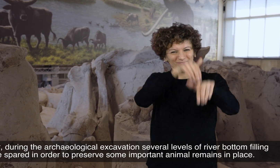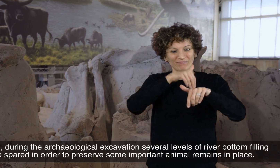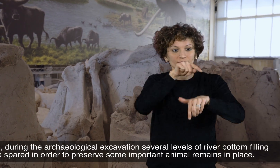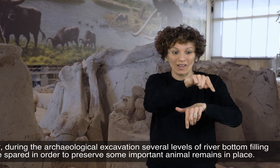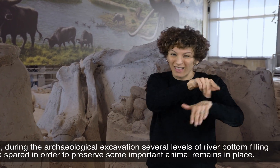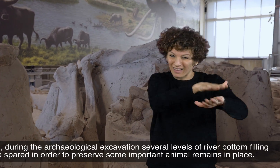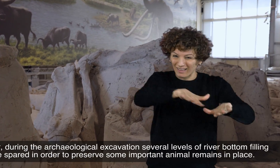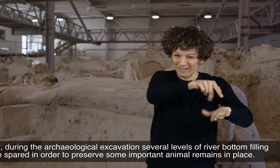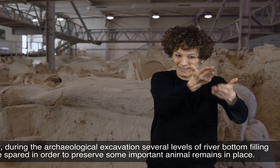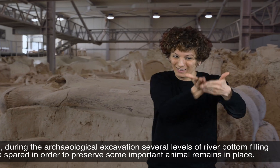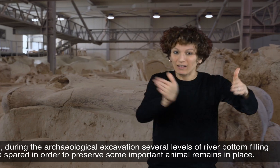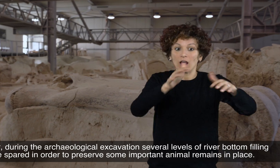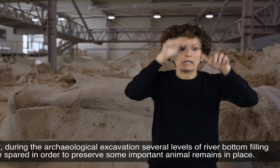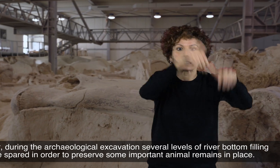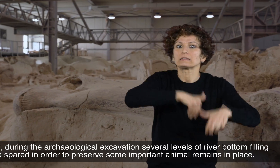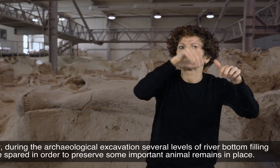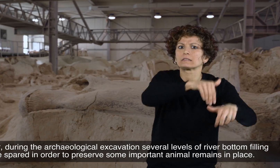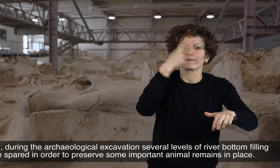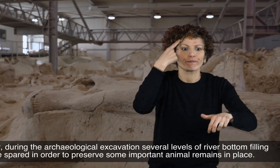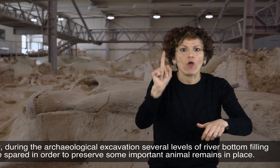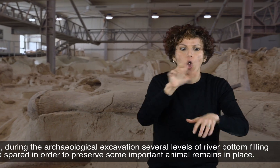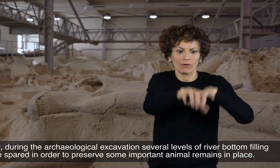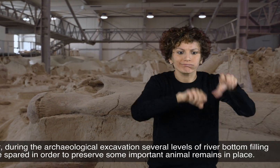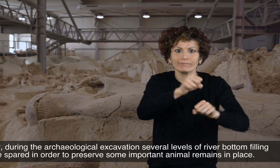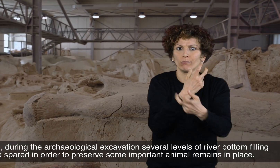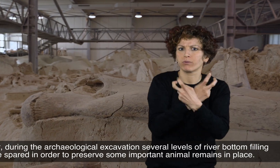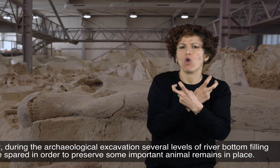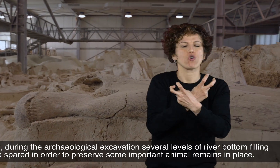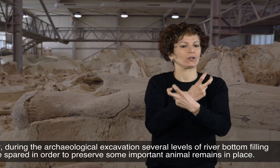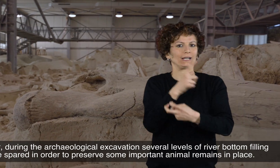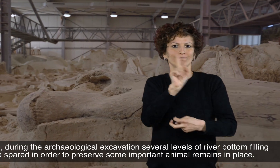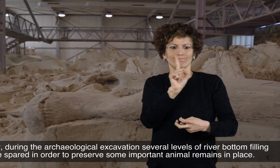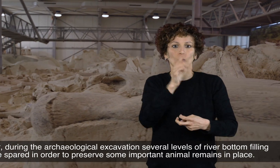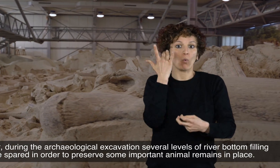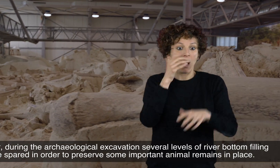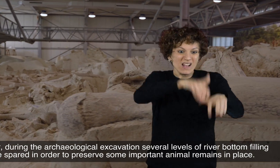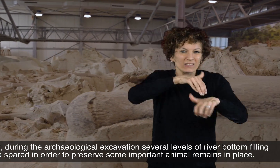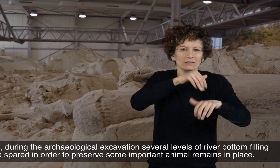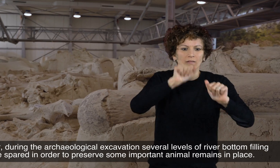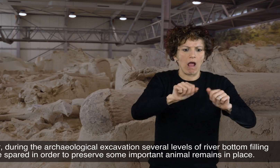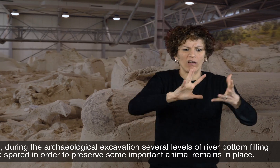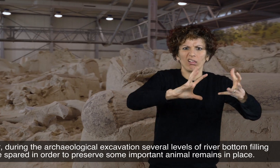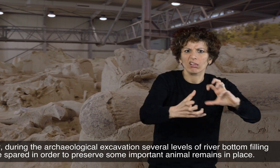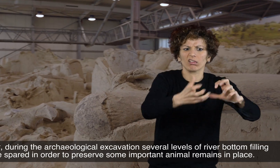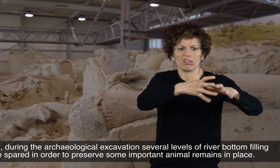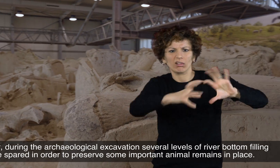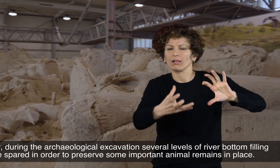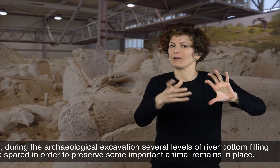However, during the archaeological excavation, several levels of river bottom filling were spared in order